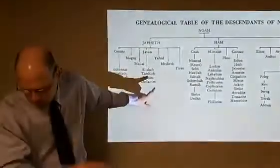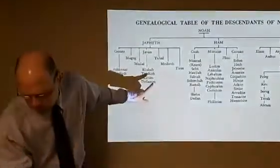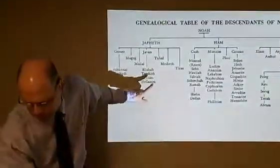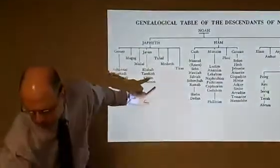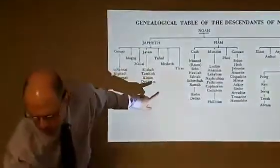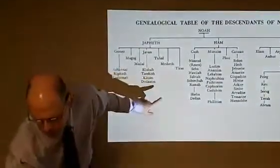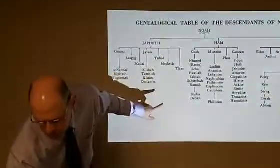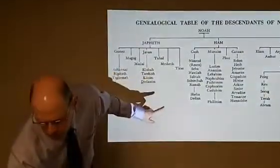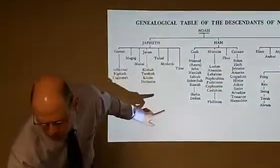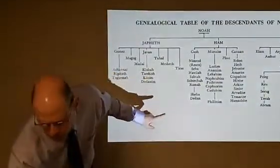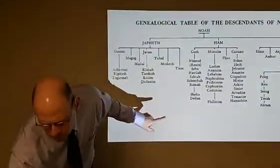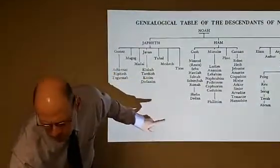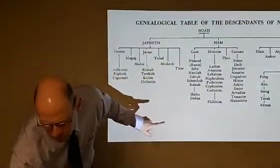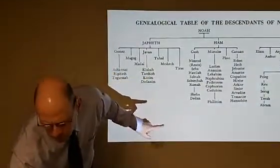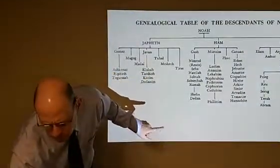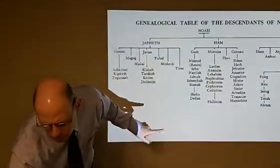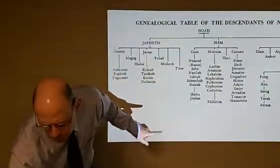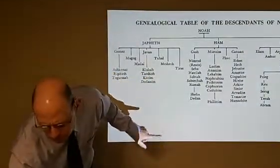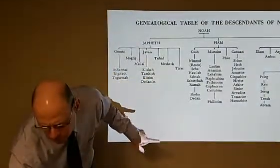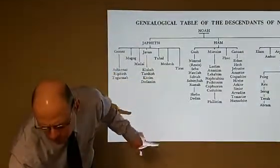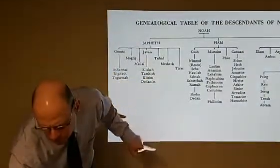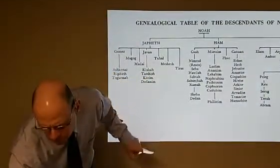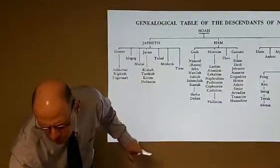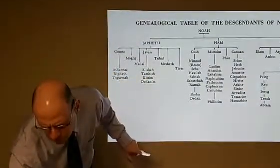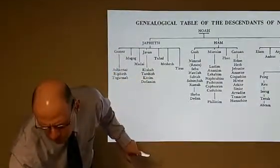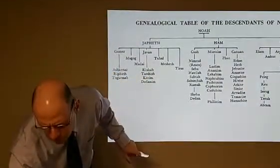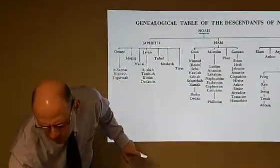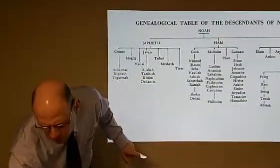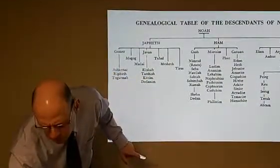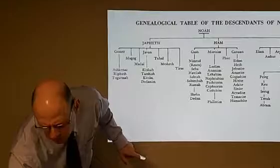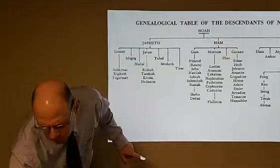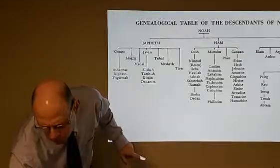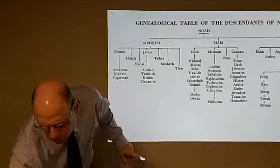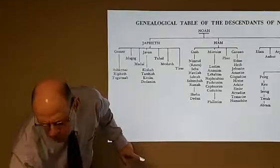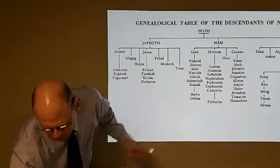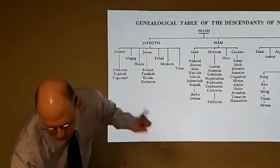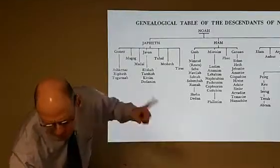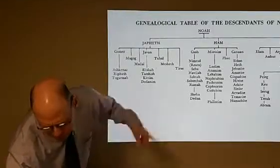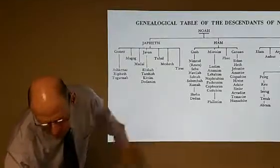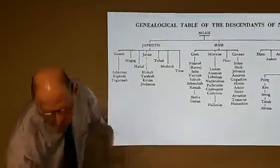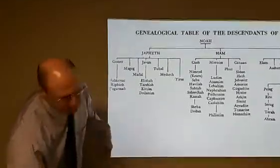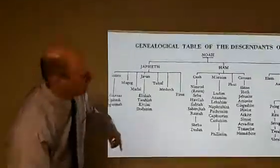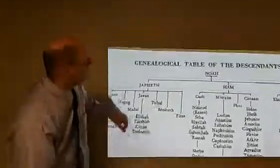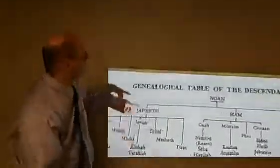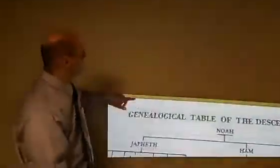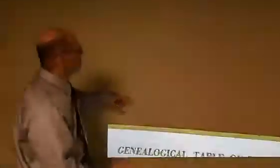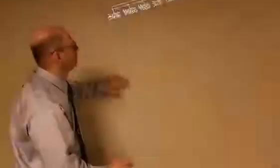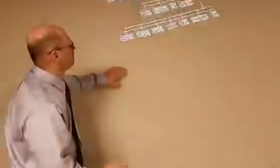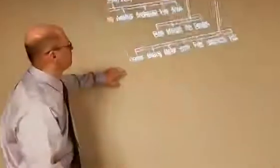I remember there was some confusion previously. I want to touch on that.